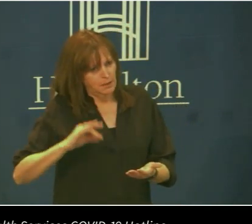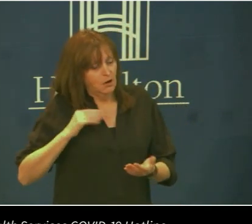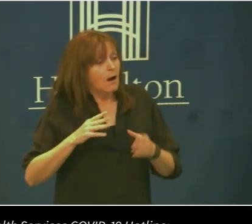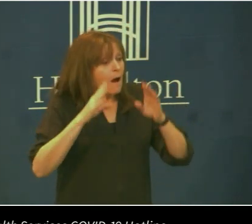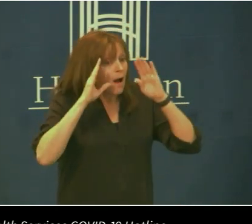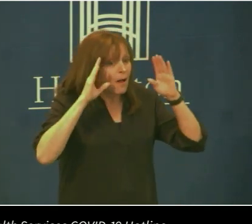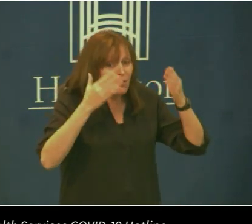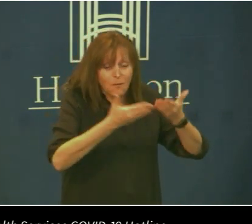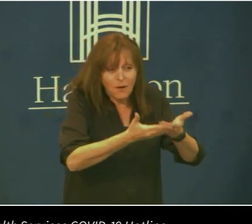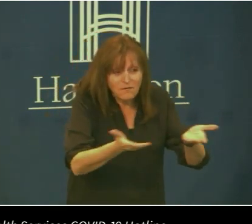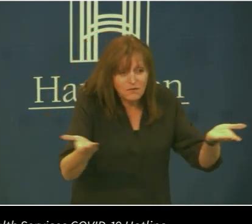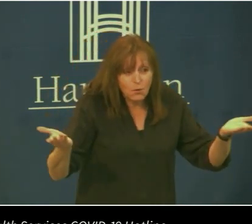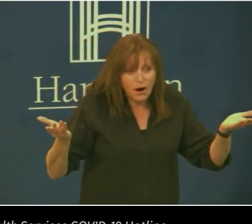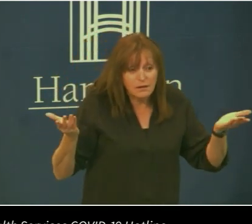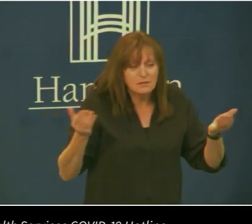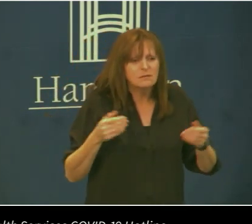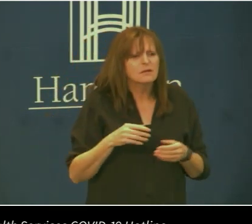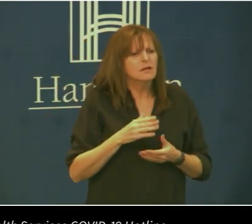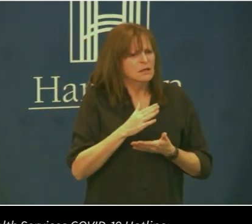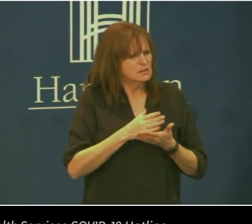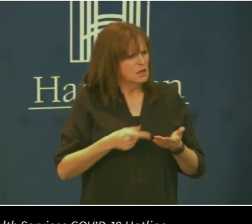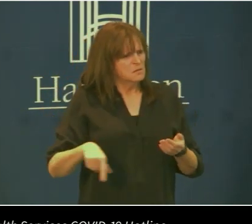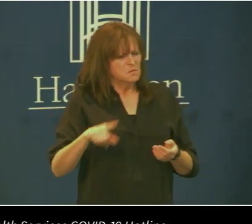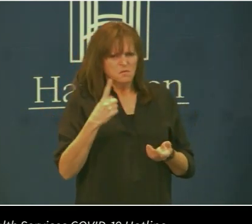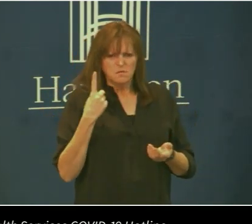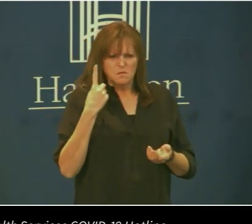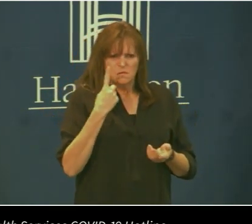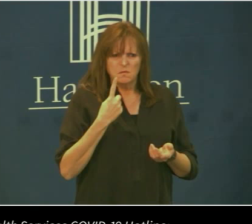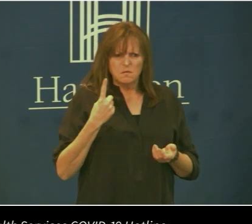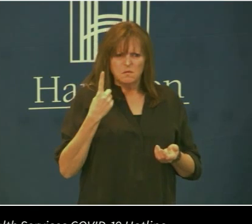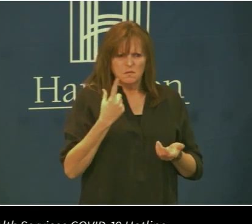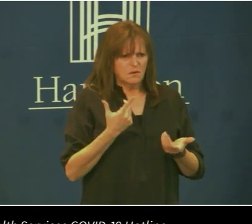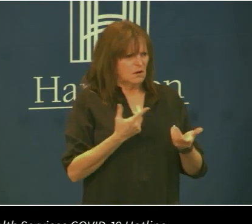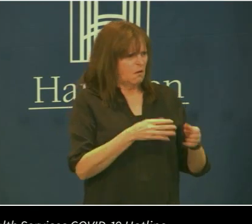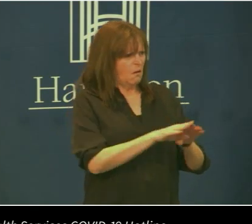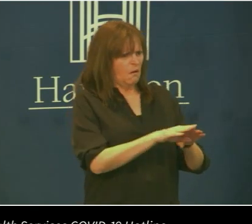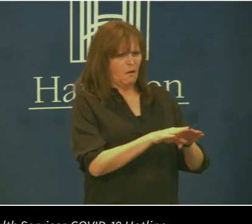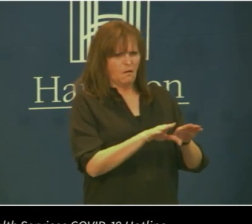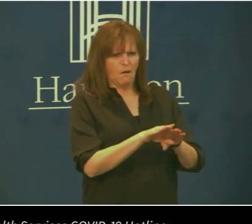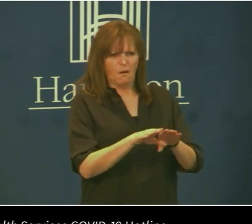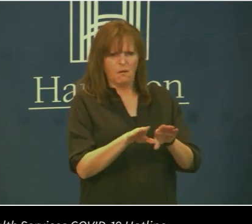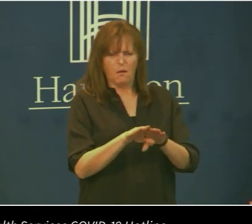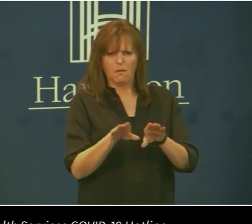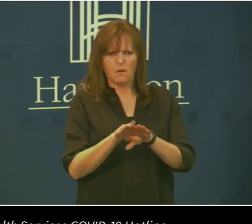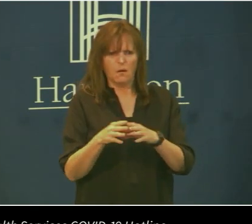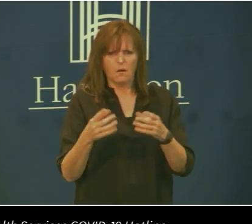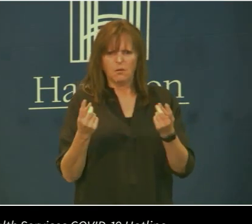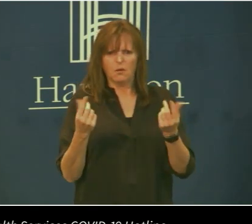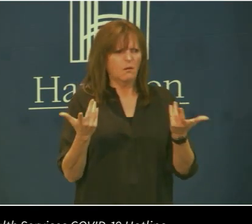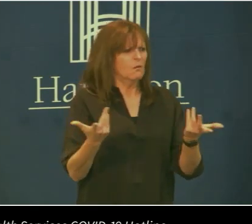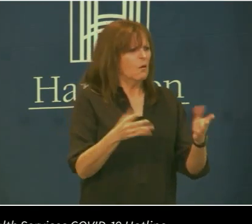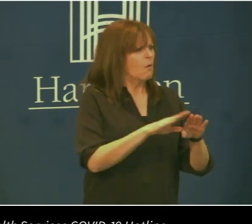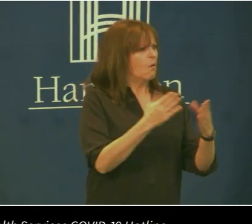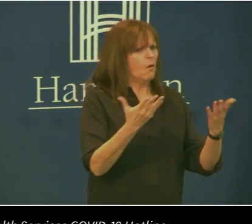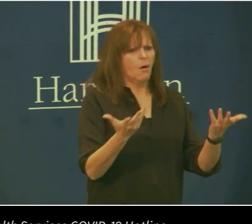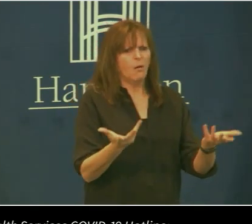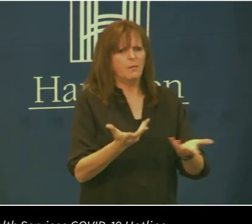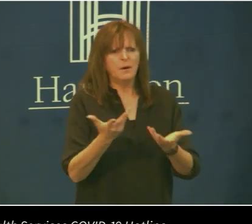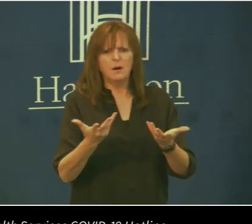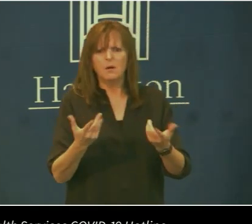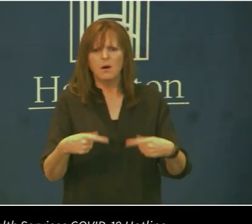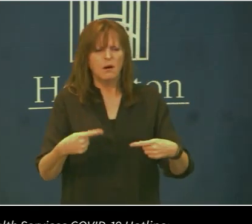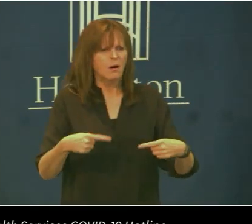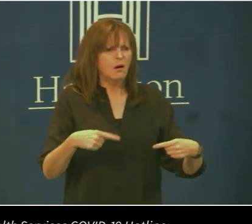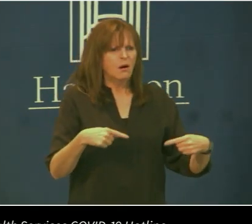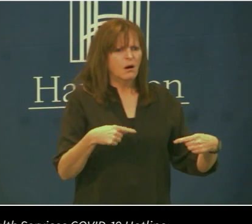some of the closures will end. And I just want to let people know that as you heard the Premier say a number of